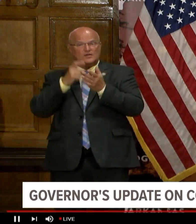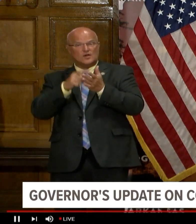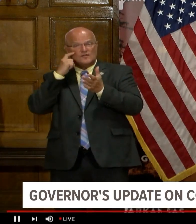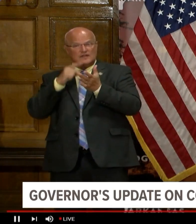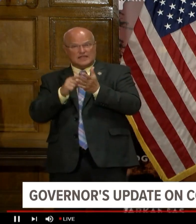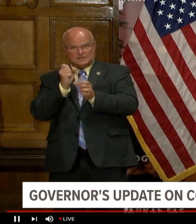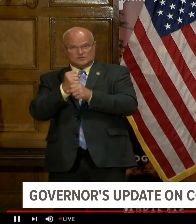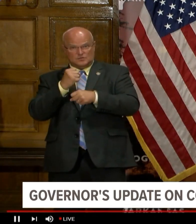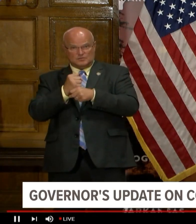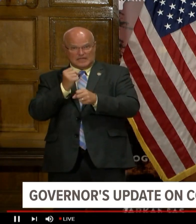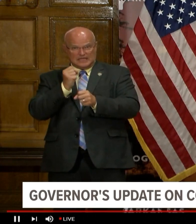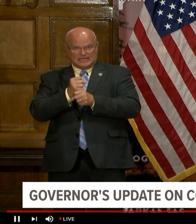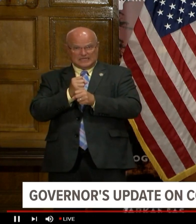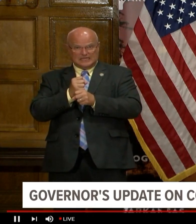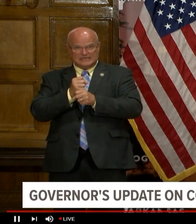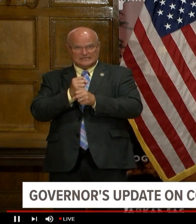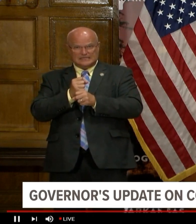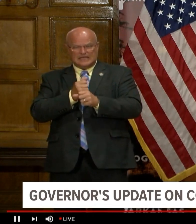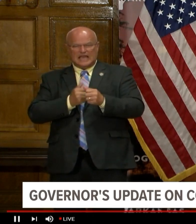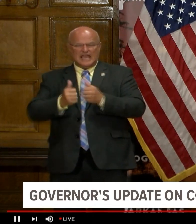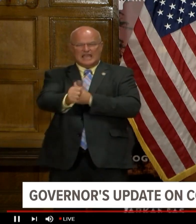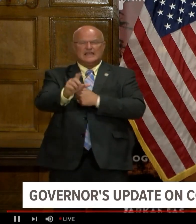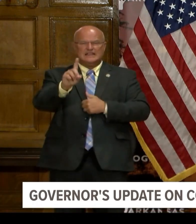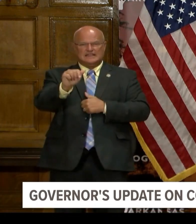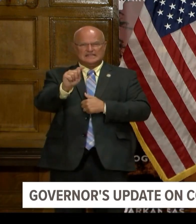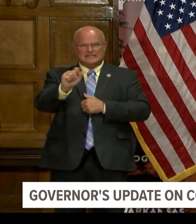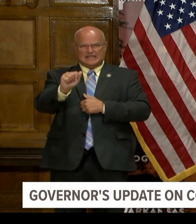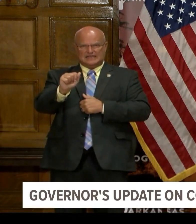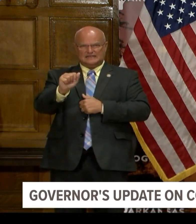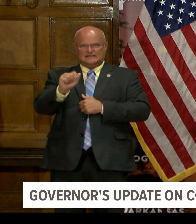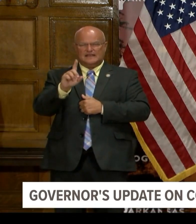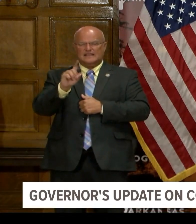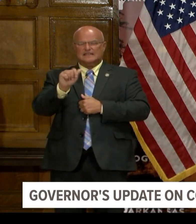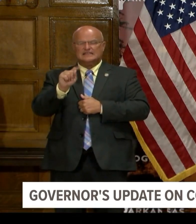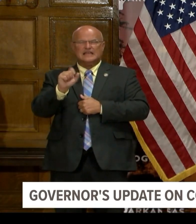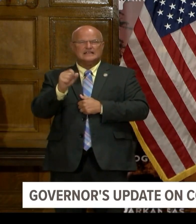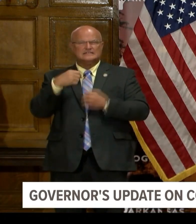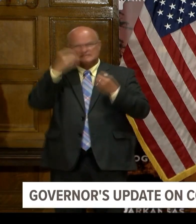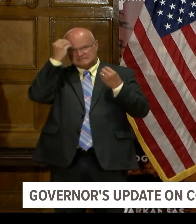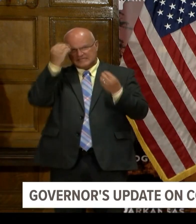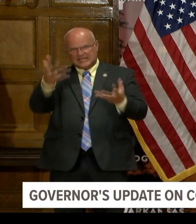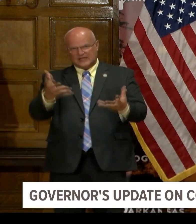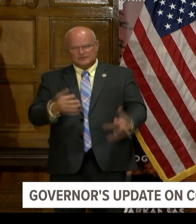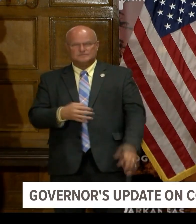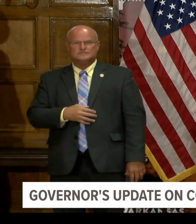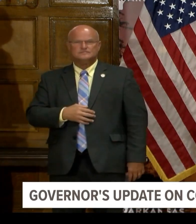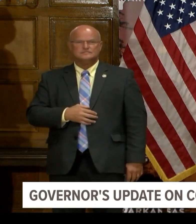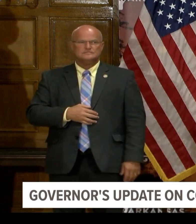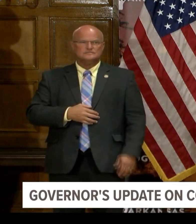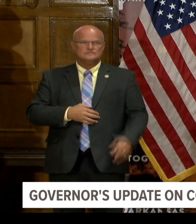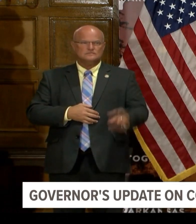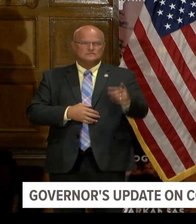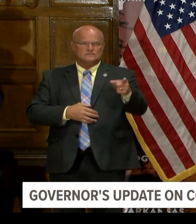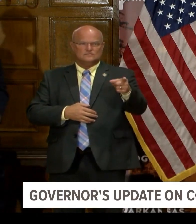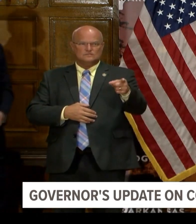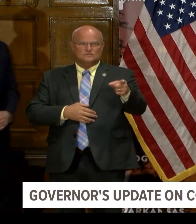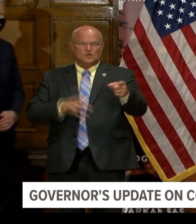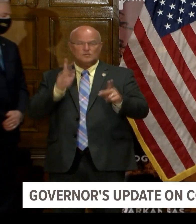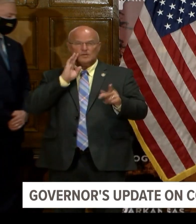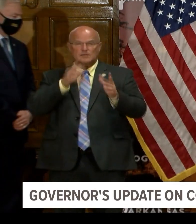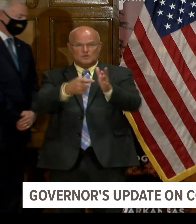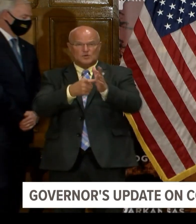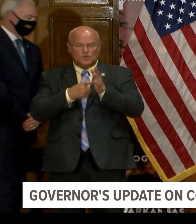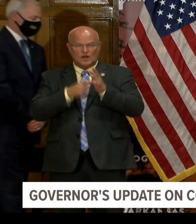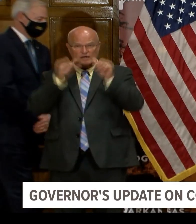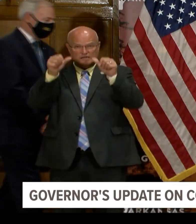made ahead of the data. The data is kind of a trailing indicator. Will you be required to post